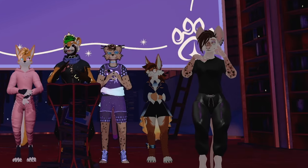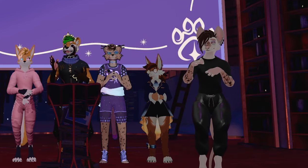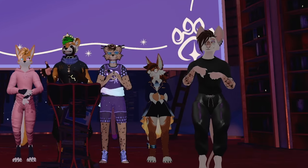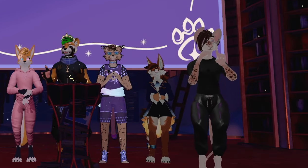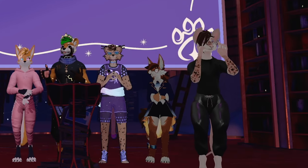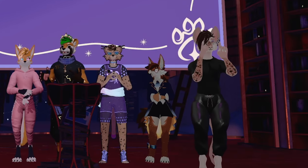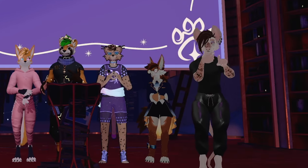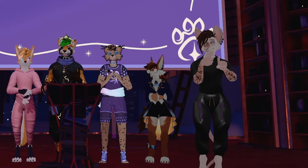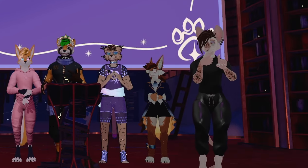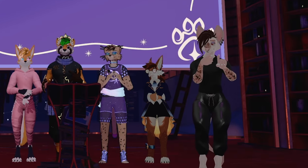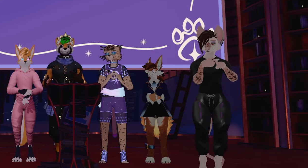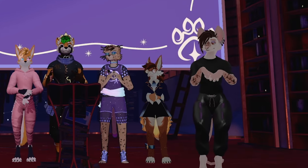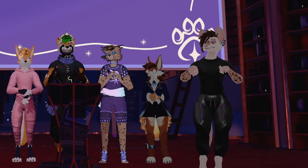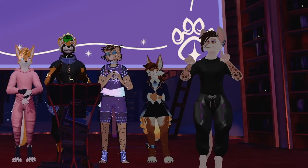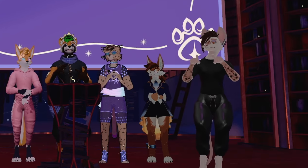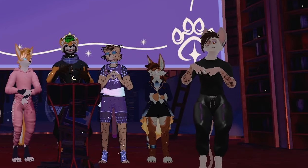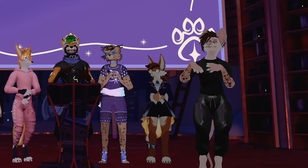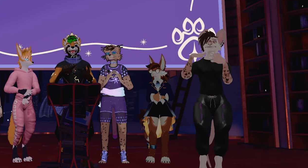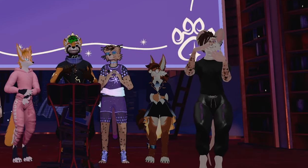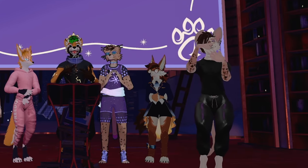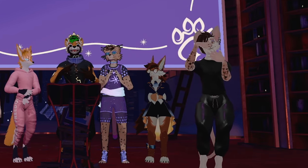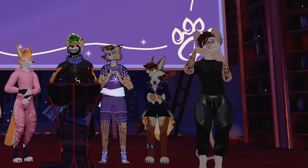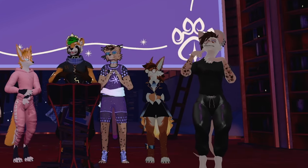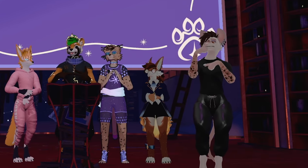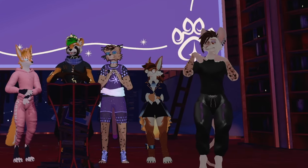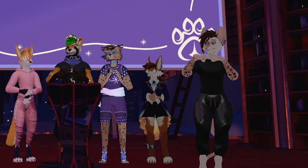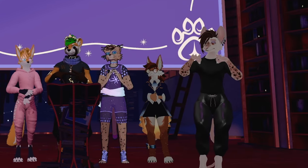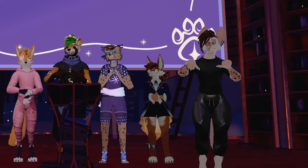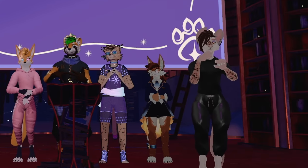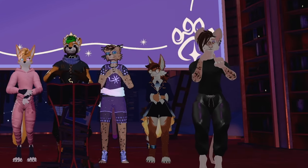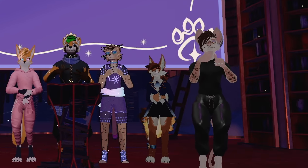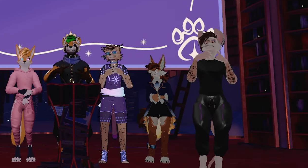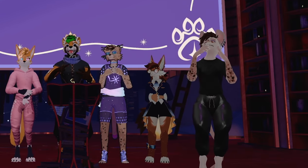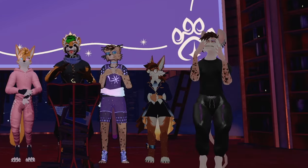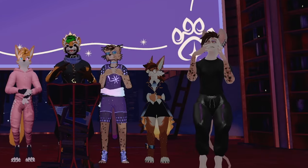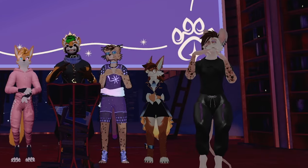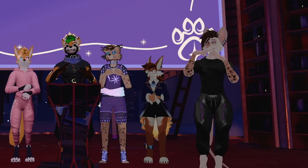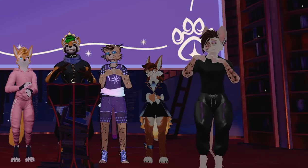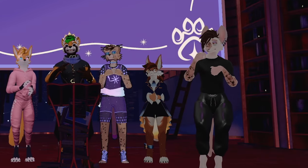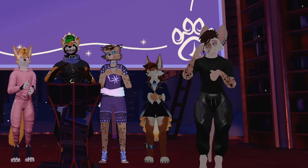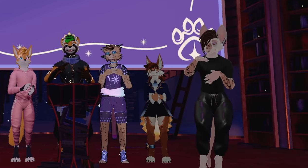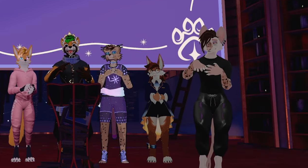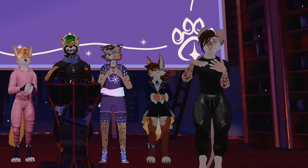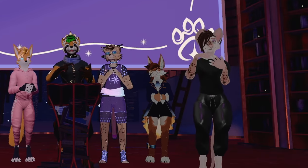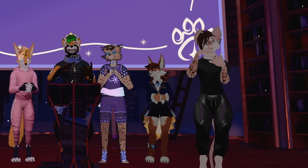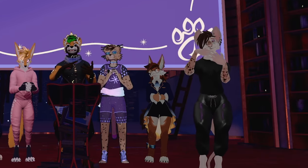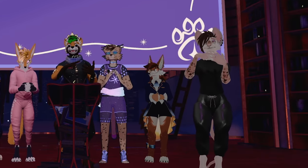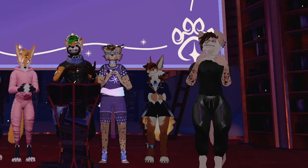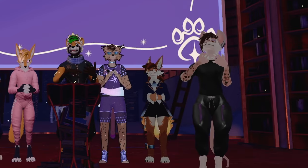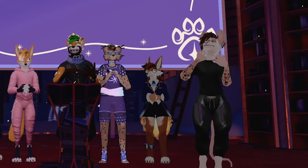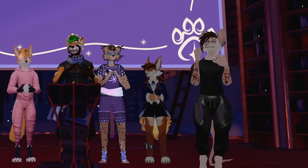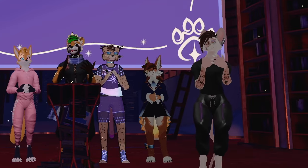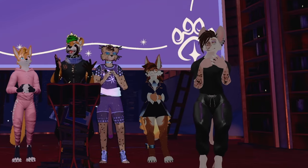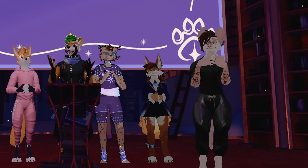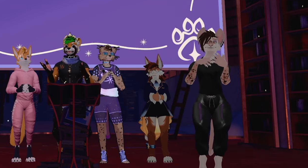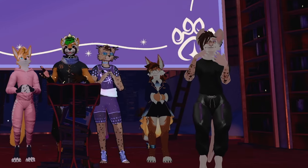about sign language itself. We're going to talk about mutism. And then we're going to transition into how and where